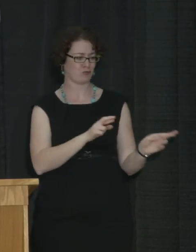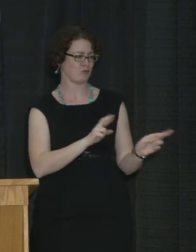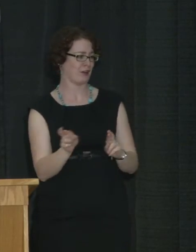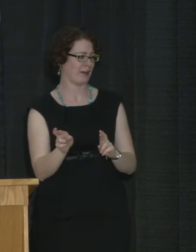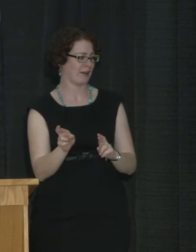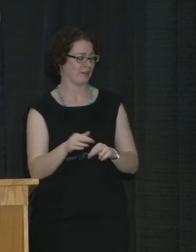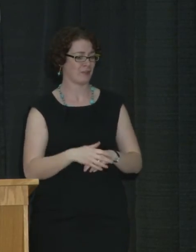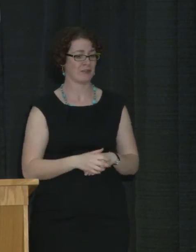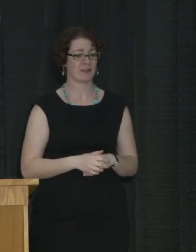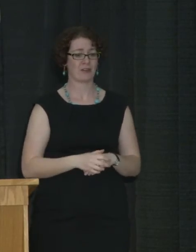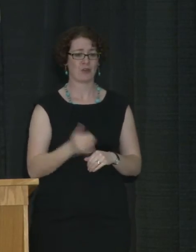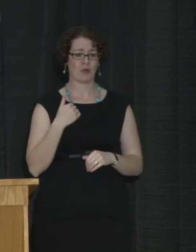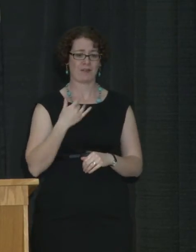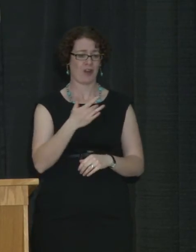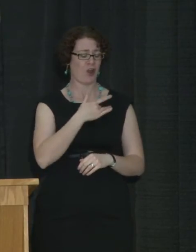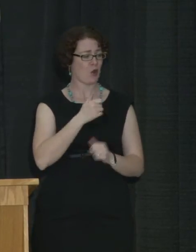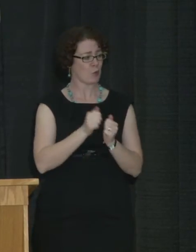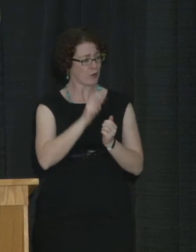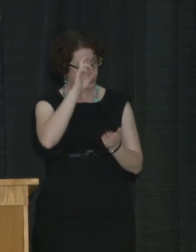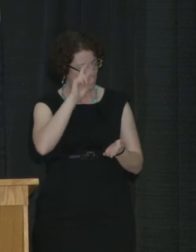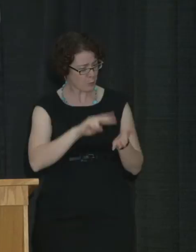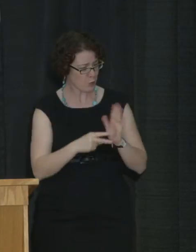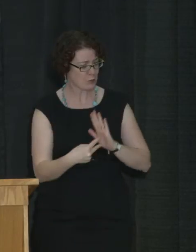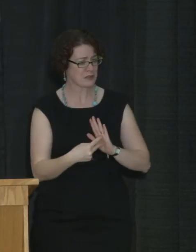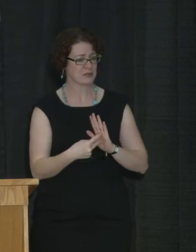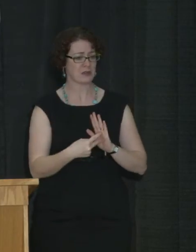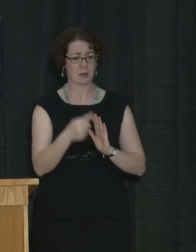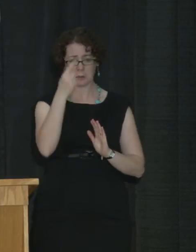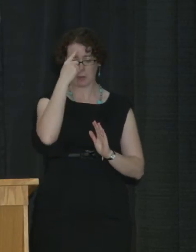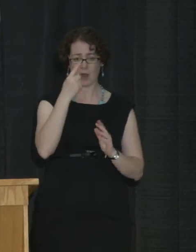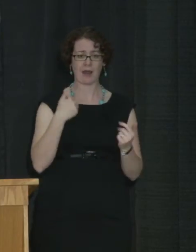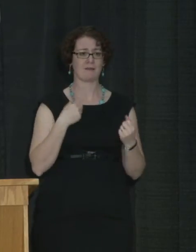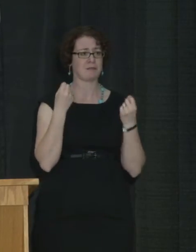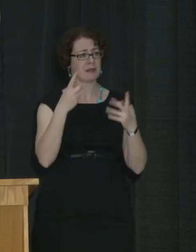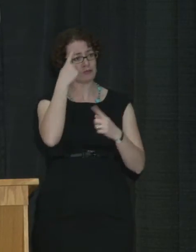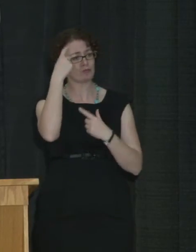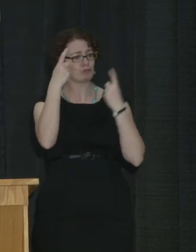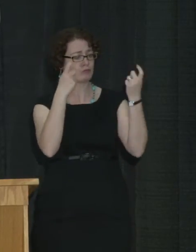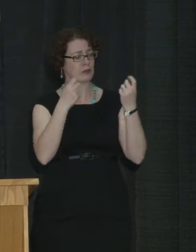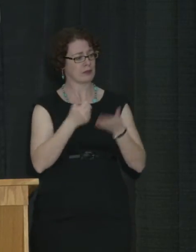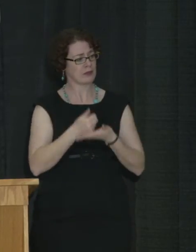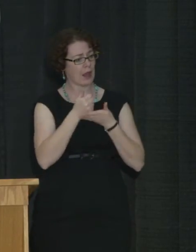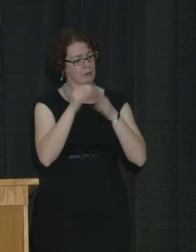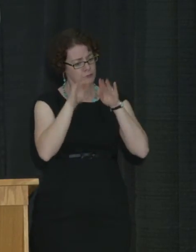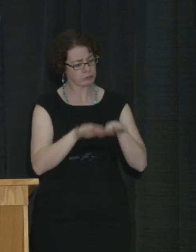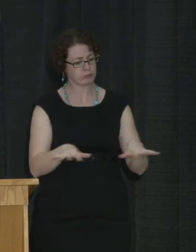skills, and you have a heart filled with purpose and a mind filled with promise to pay it forward.